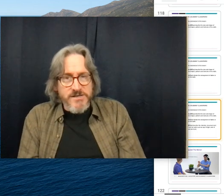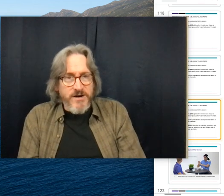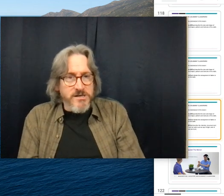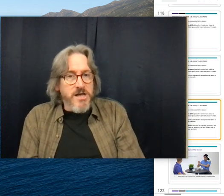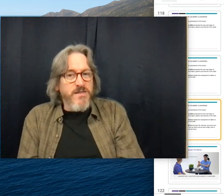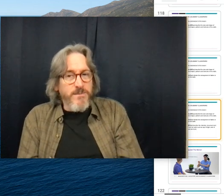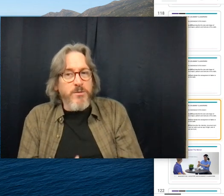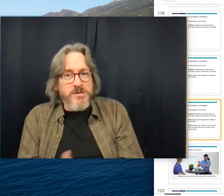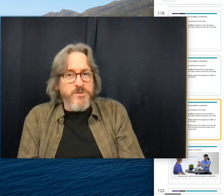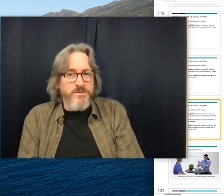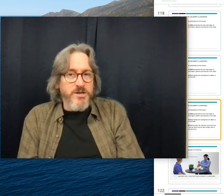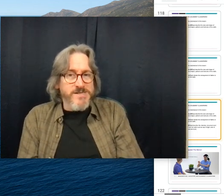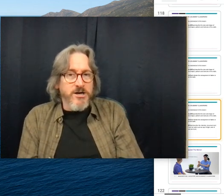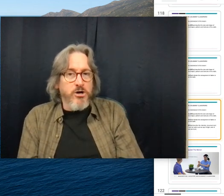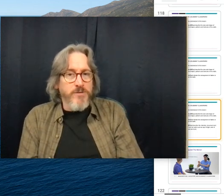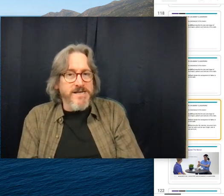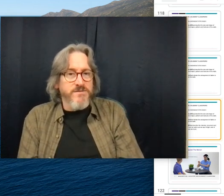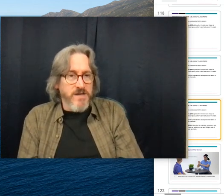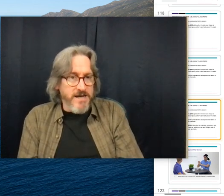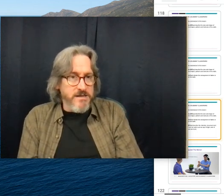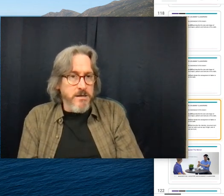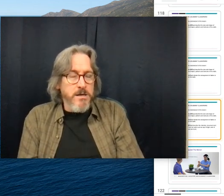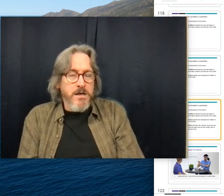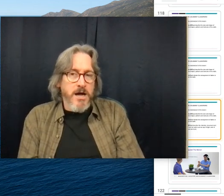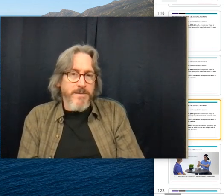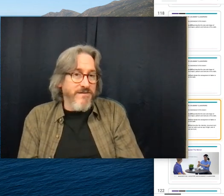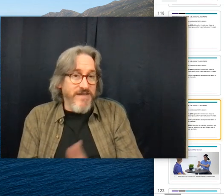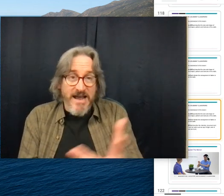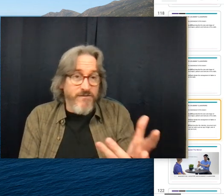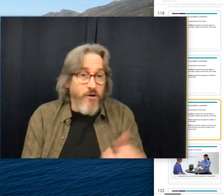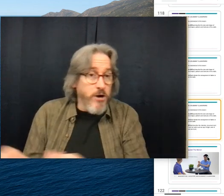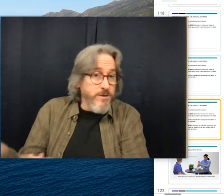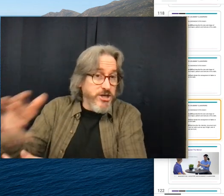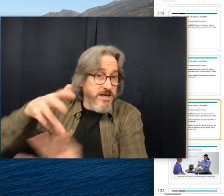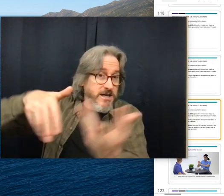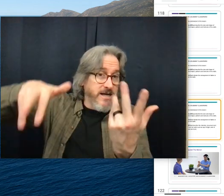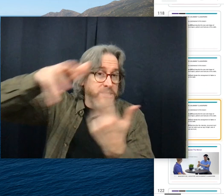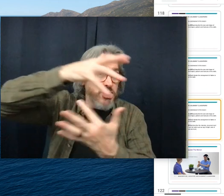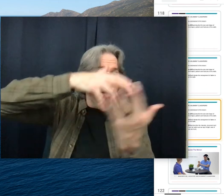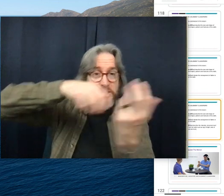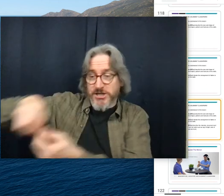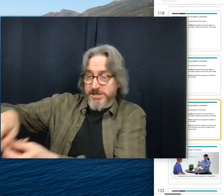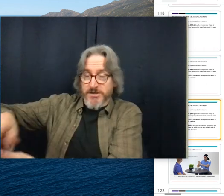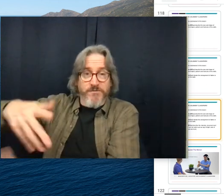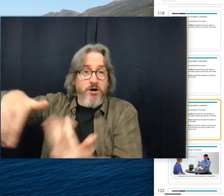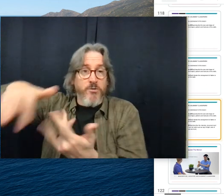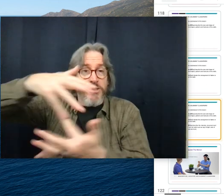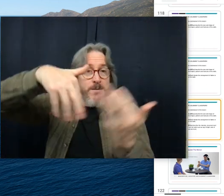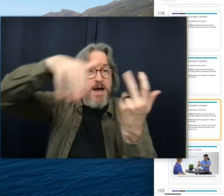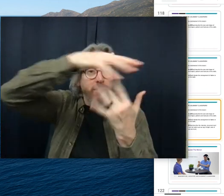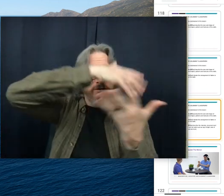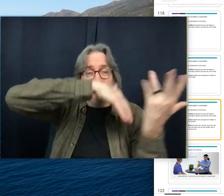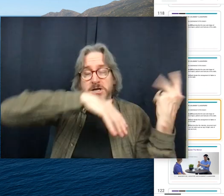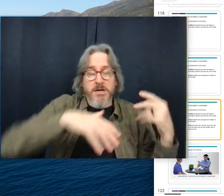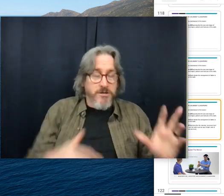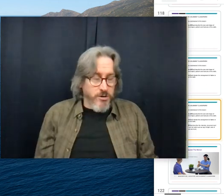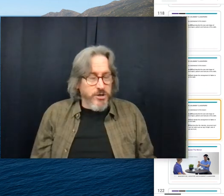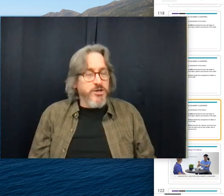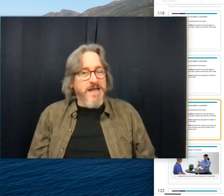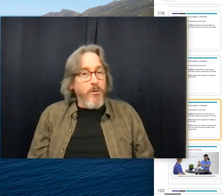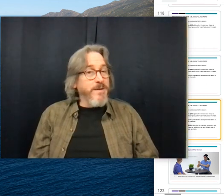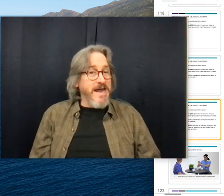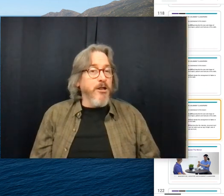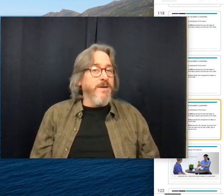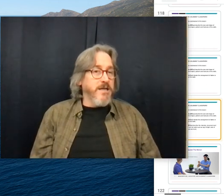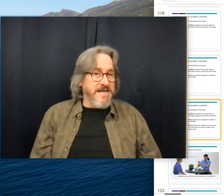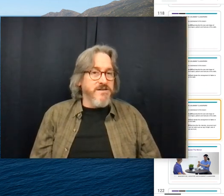element classifiers, the big ones we've been using are rays of light. If they had a fog machine at Chuck E. Cheese and the fog would come out,